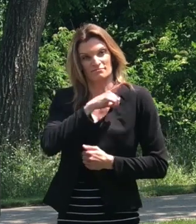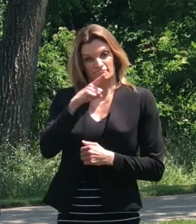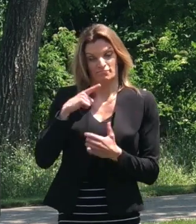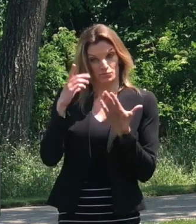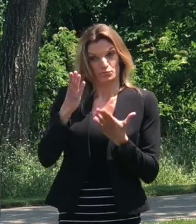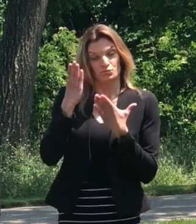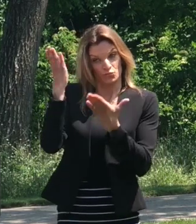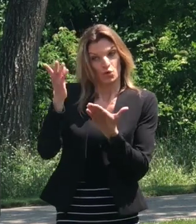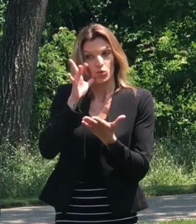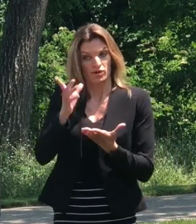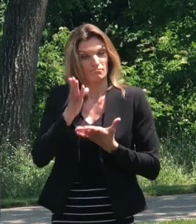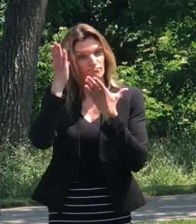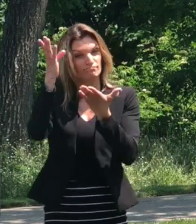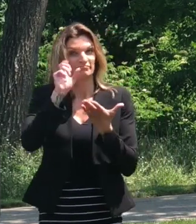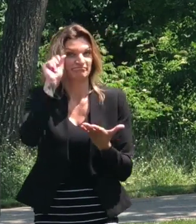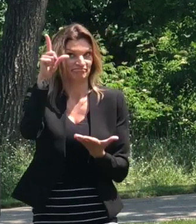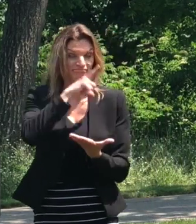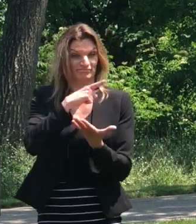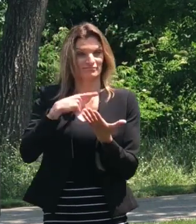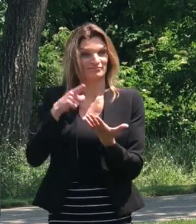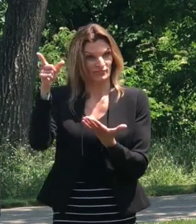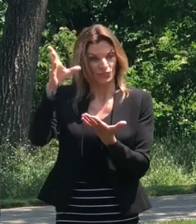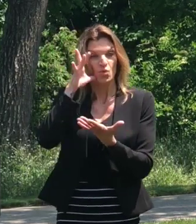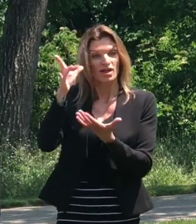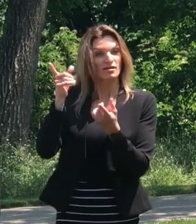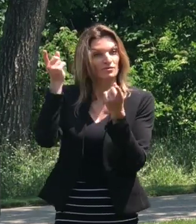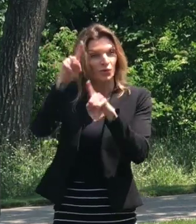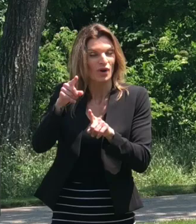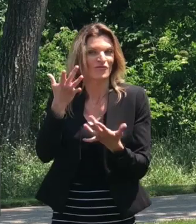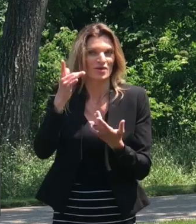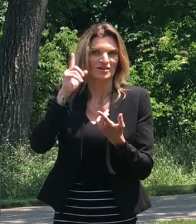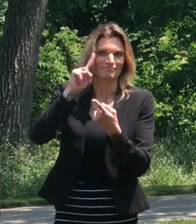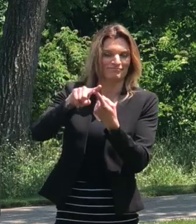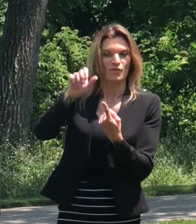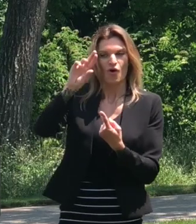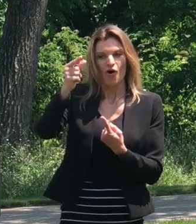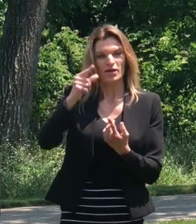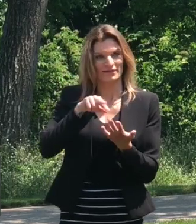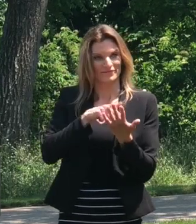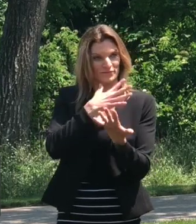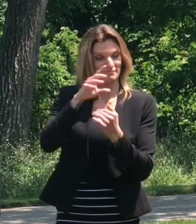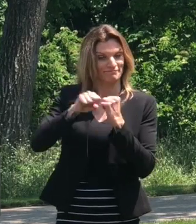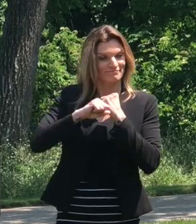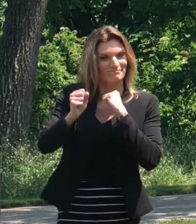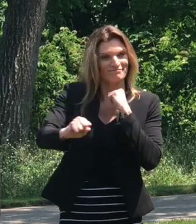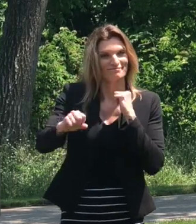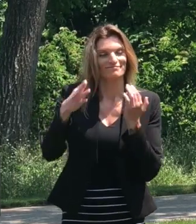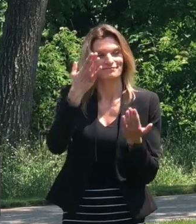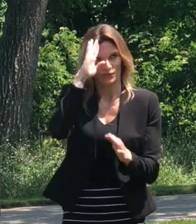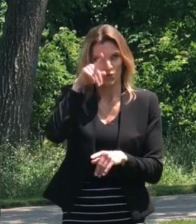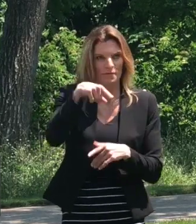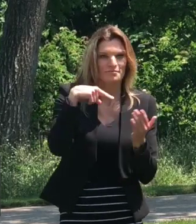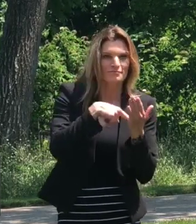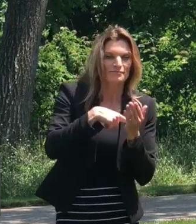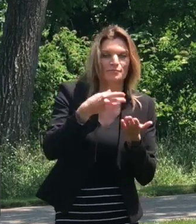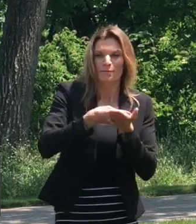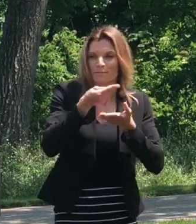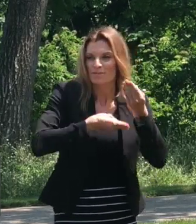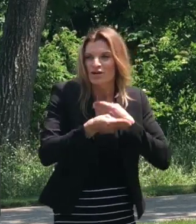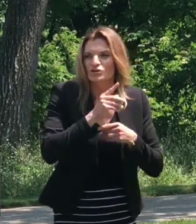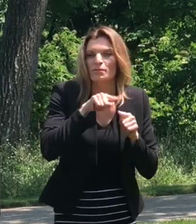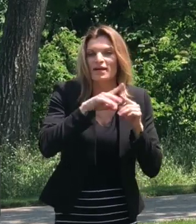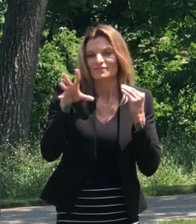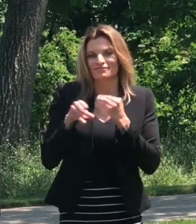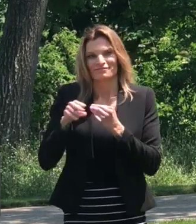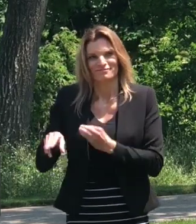on. They aren't going to be around probably until August. What is the expected timeline, and with the backlog of the budget and then these supplementals